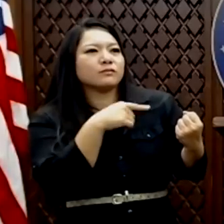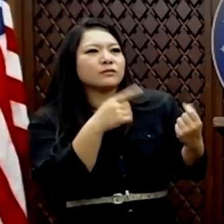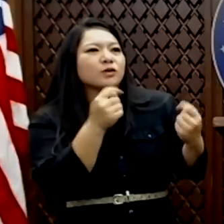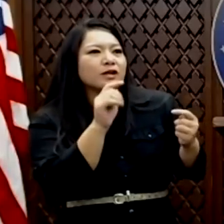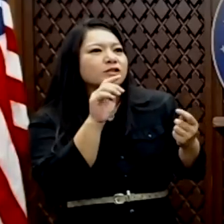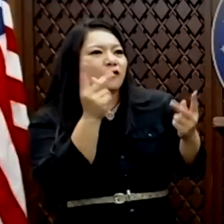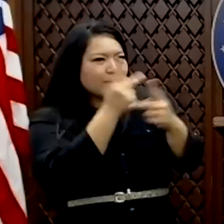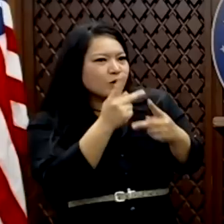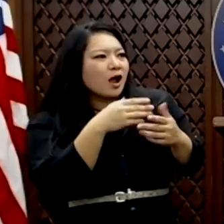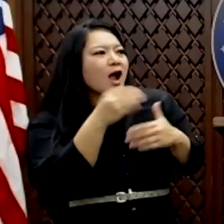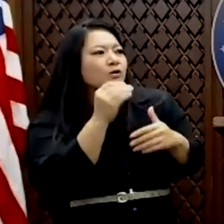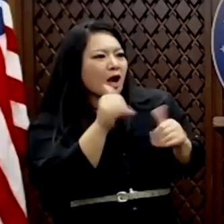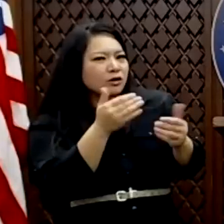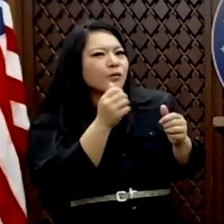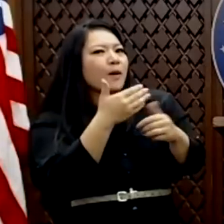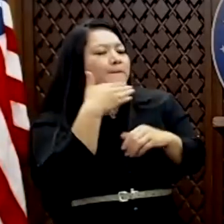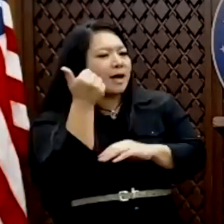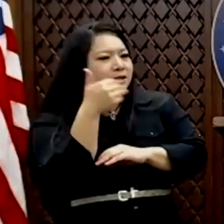out how that would best